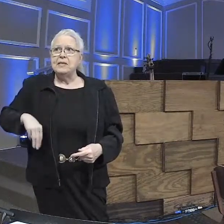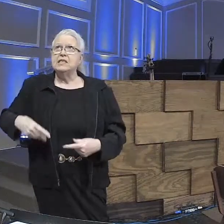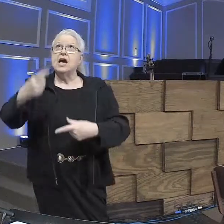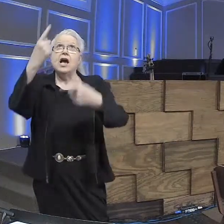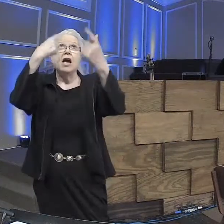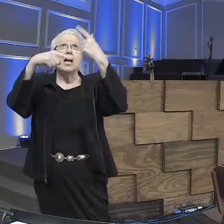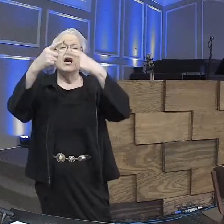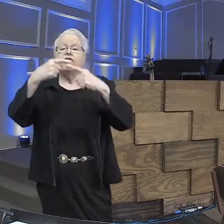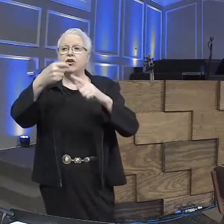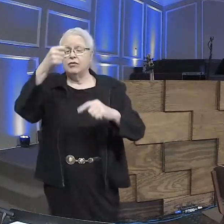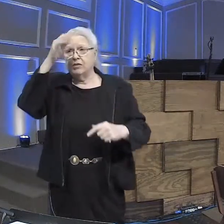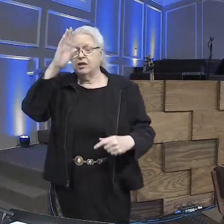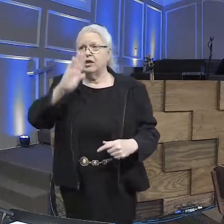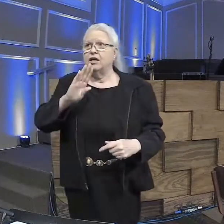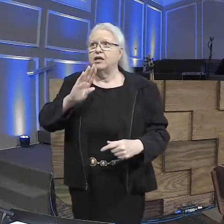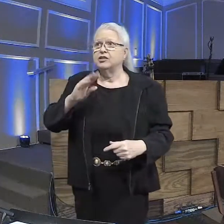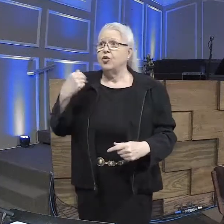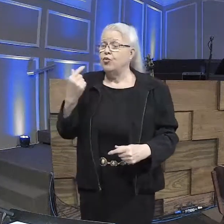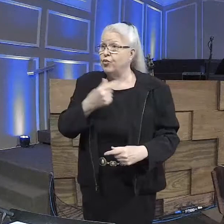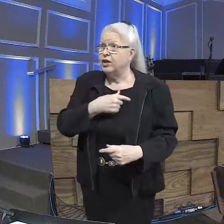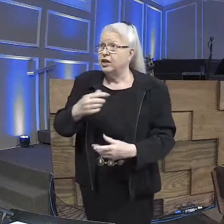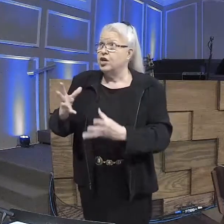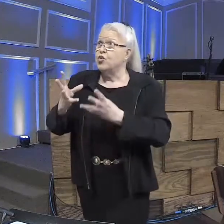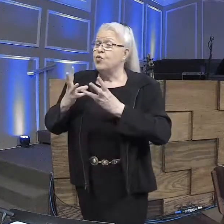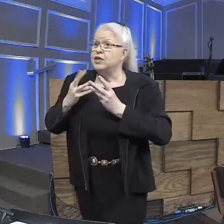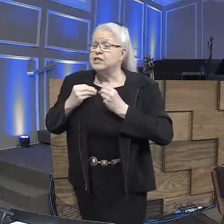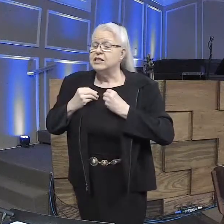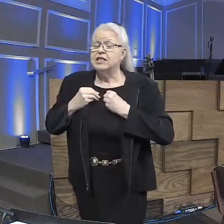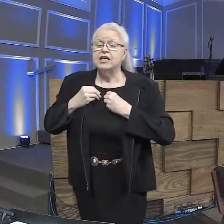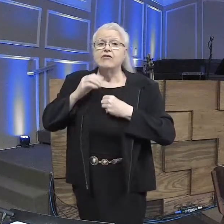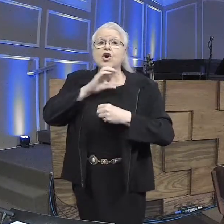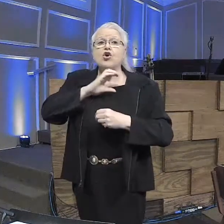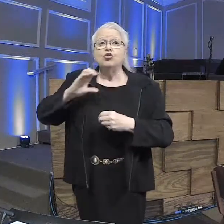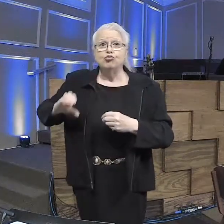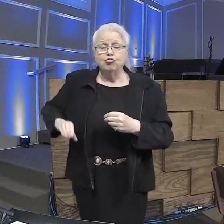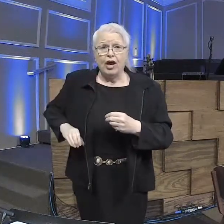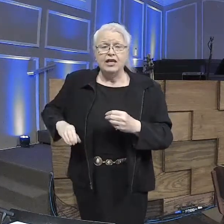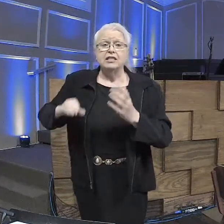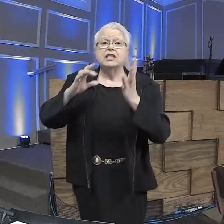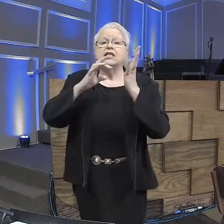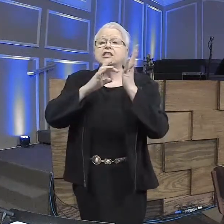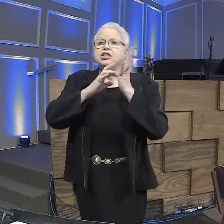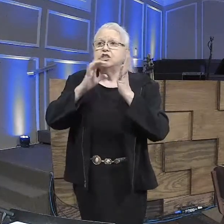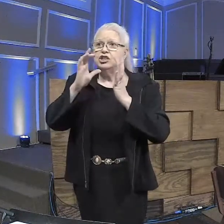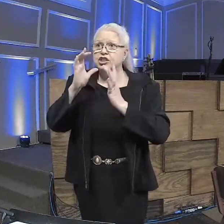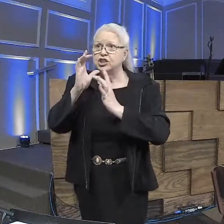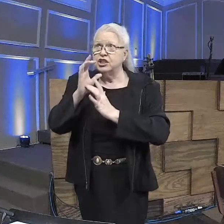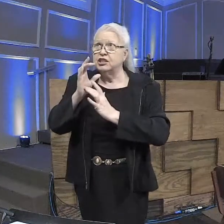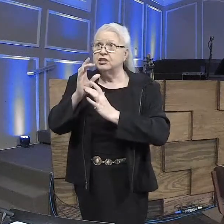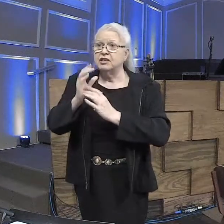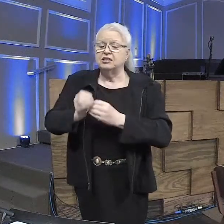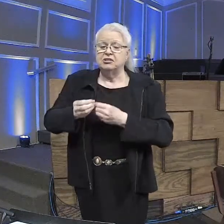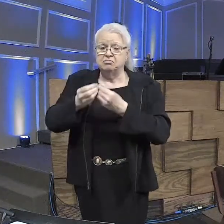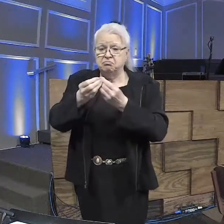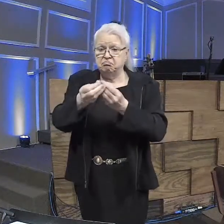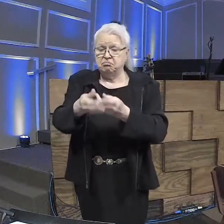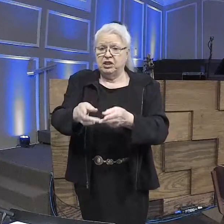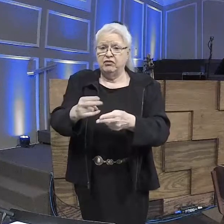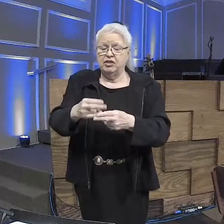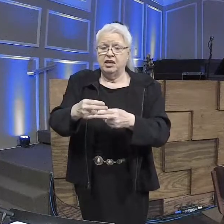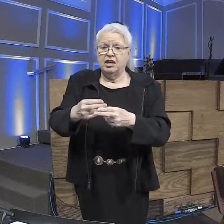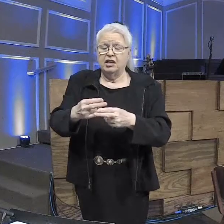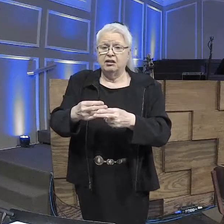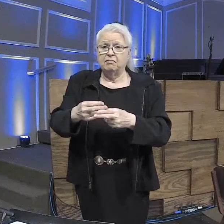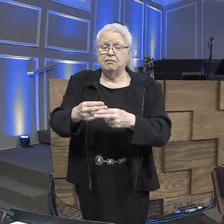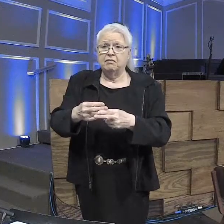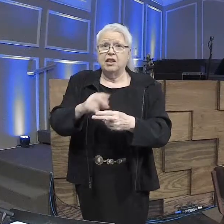you receive Christ Jesus, which is His given name. We read about that in Matthew chapter 1, the